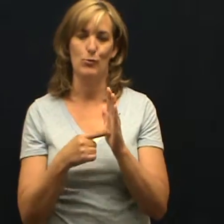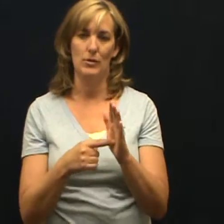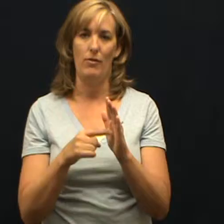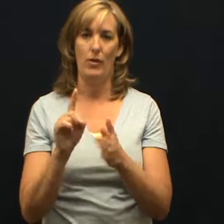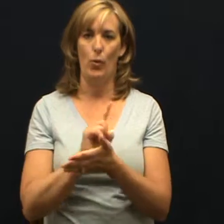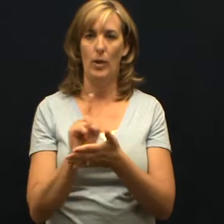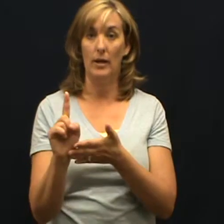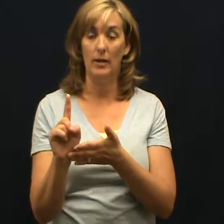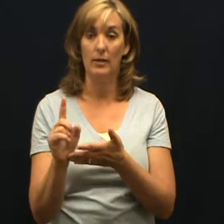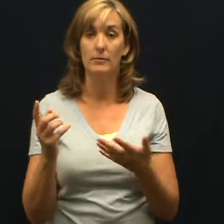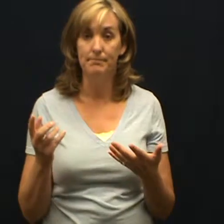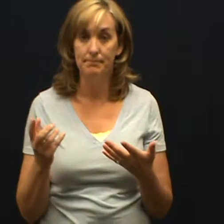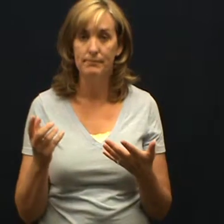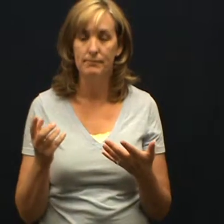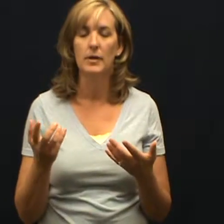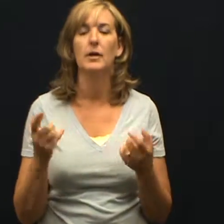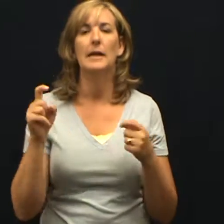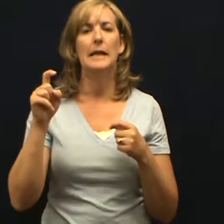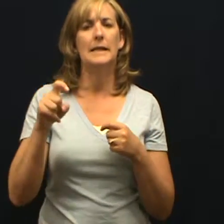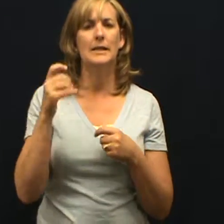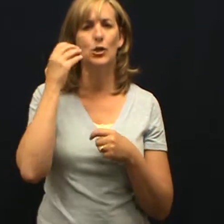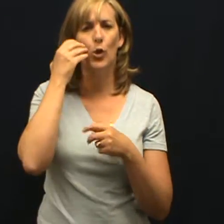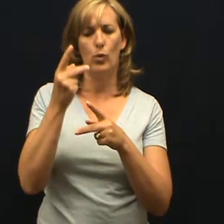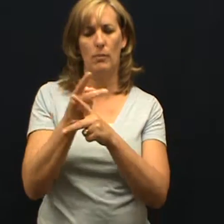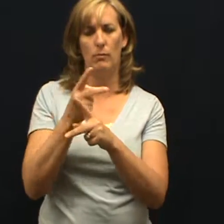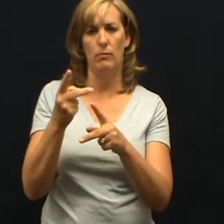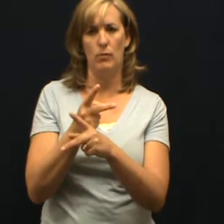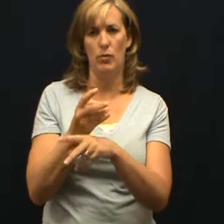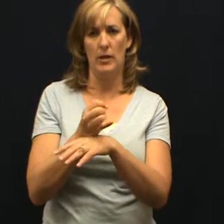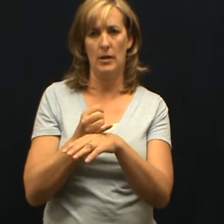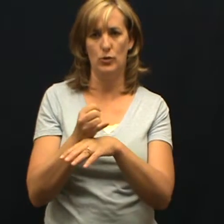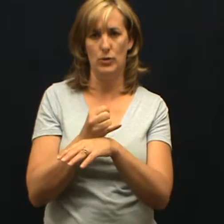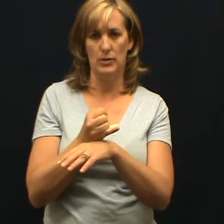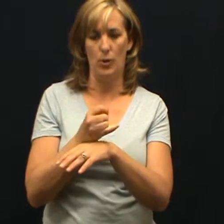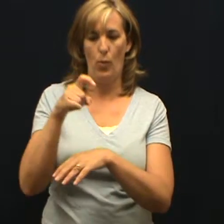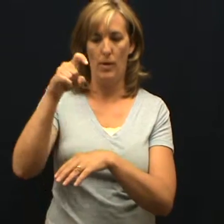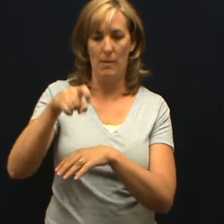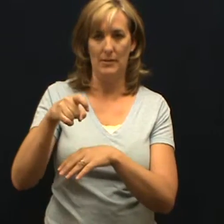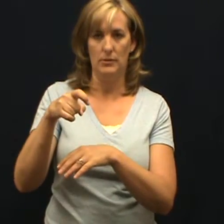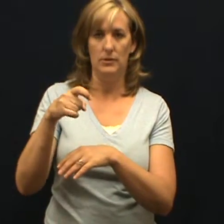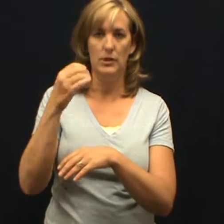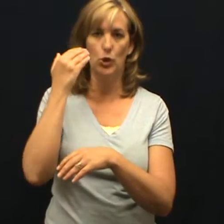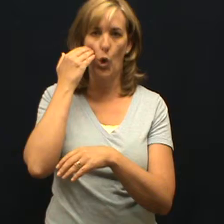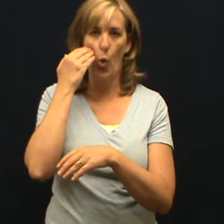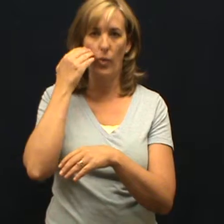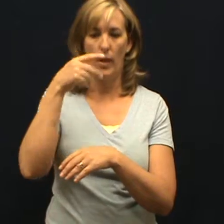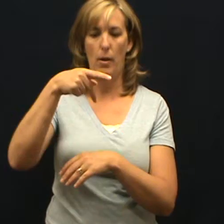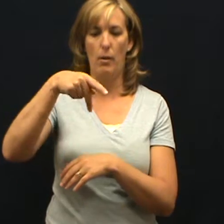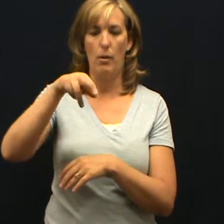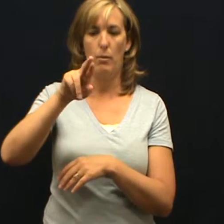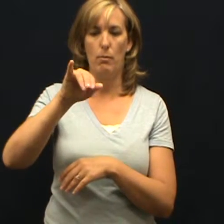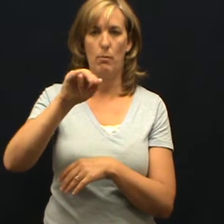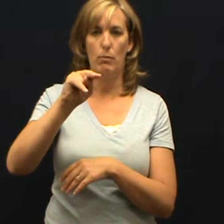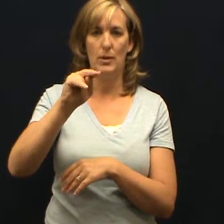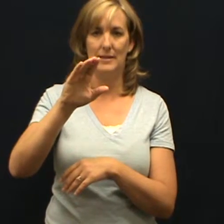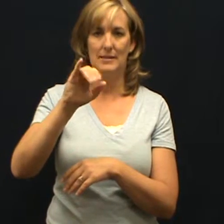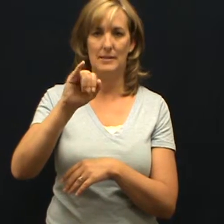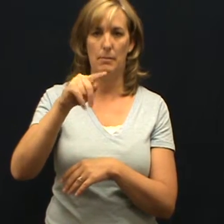what do we need to know? To compute the interest amount, we need to know the principal, in other words, the amount of that note. We need to know the